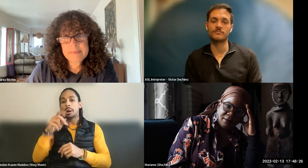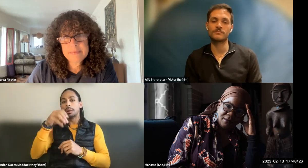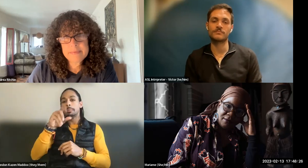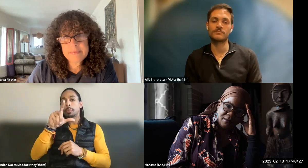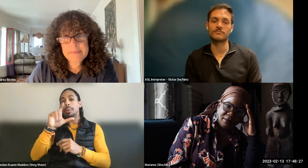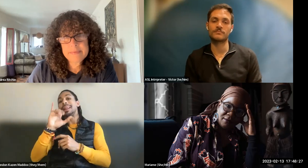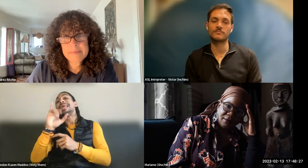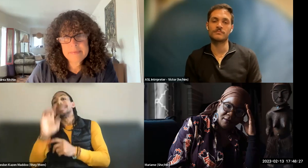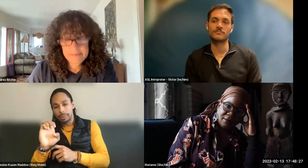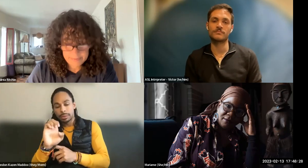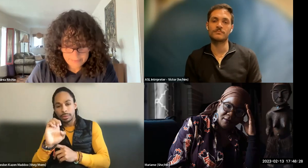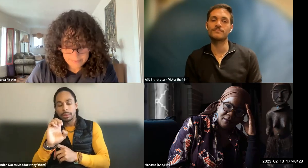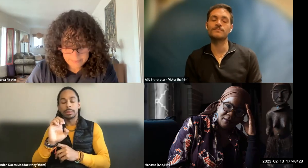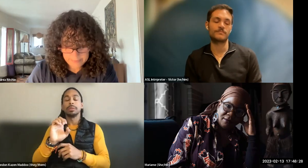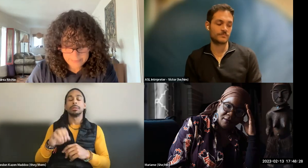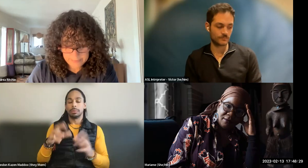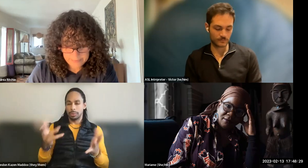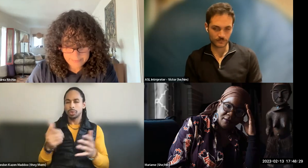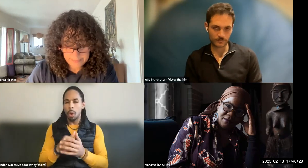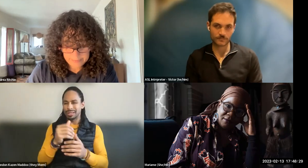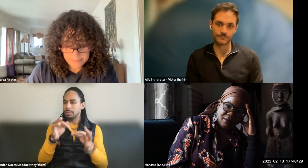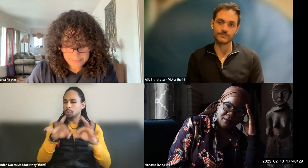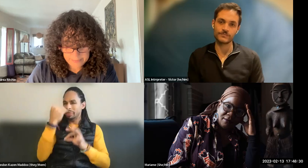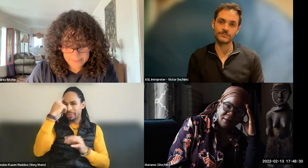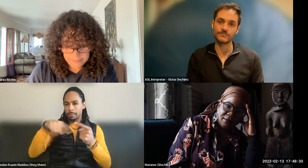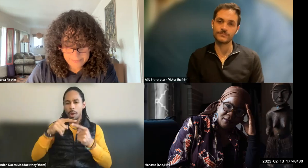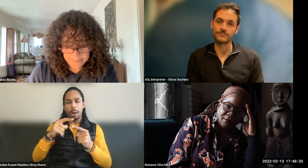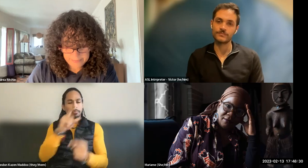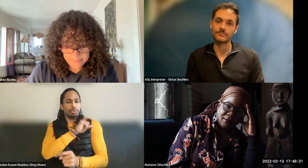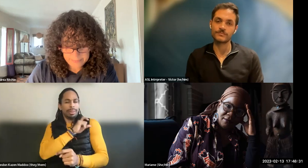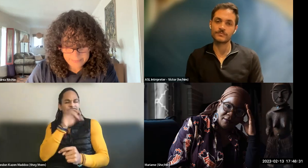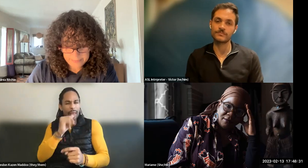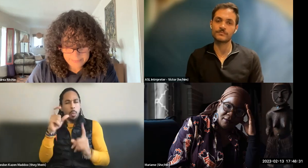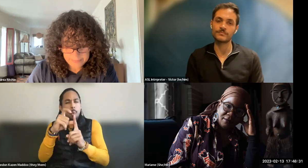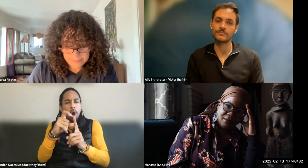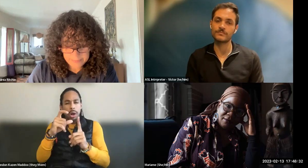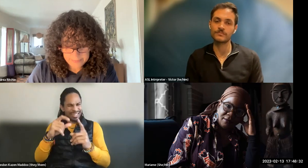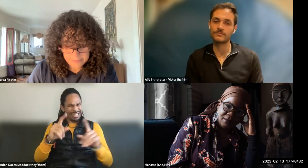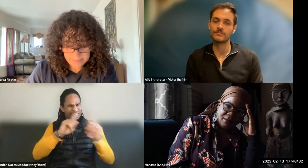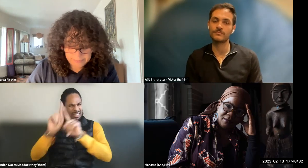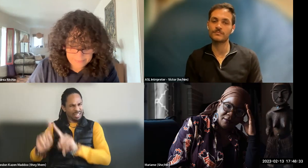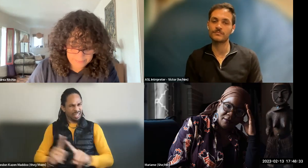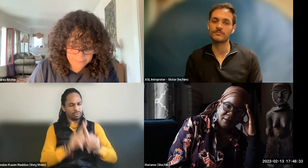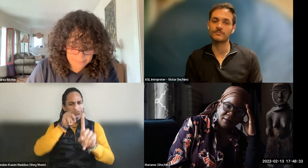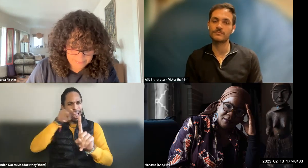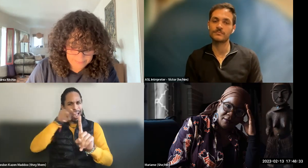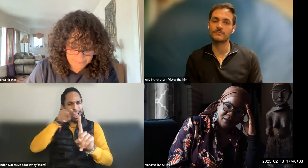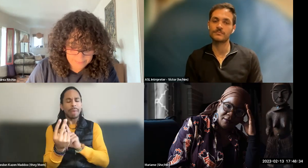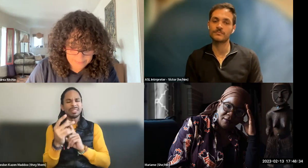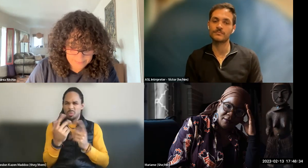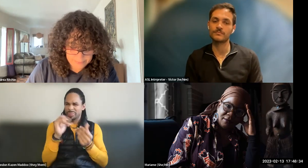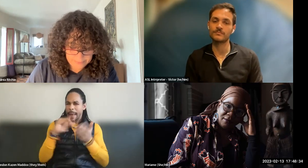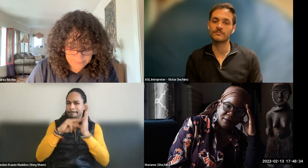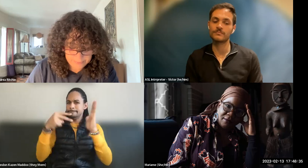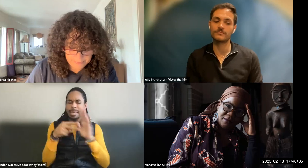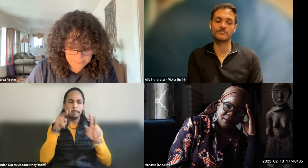think about. When Andrea mentioned the graphic that we included in the book, I mentioned that I co-created that with my friend,